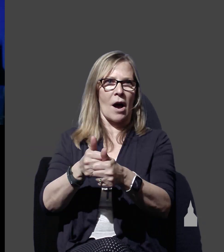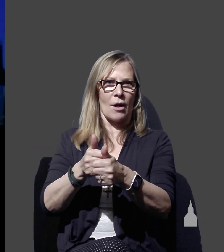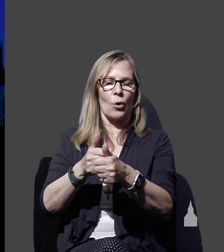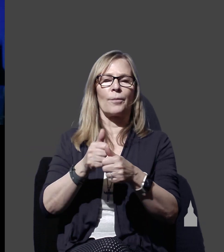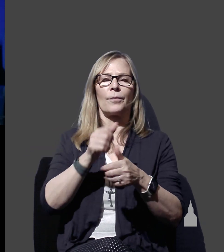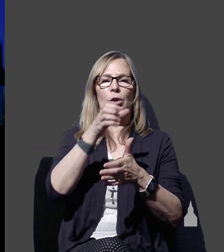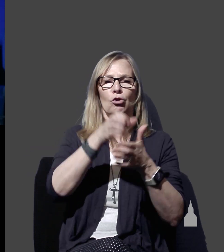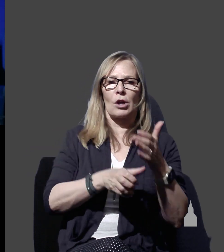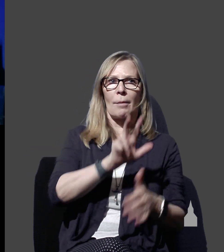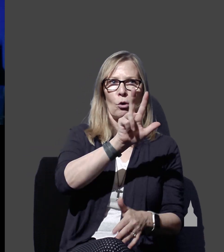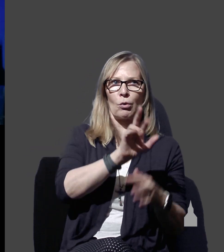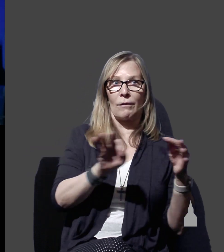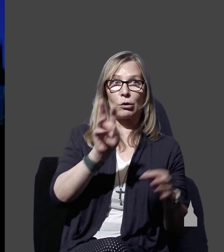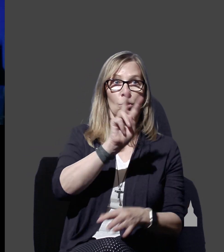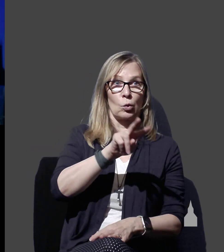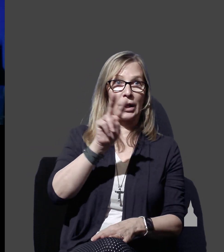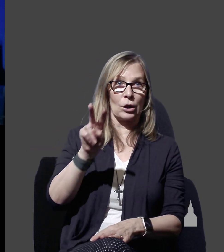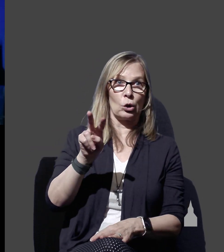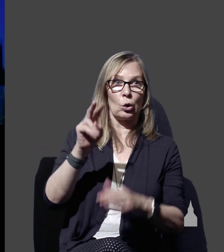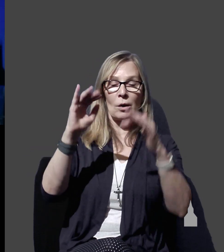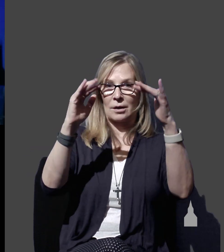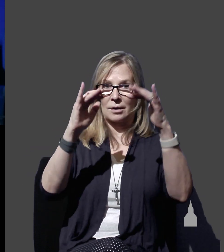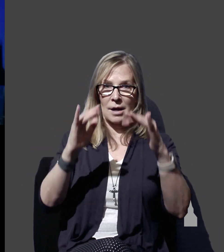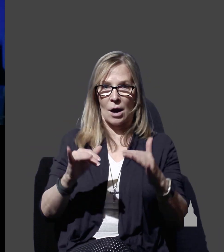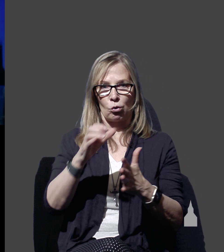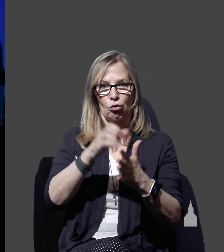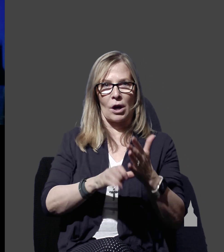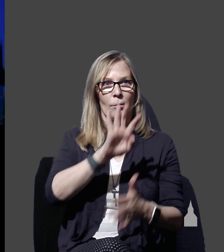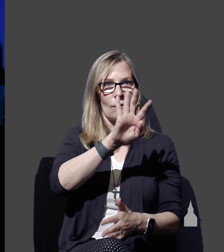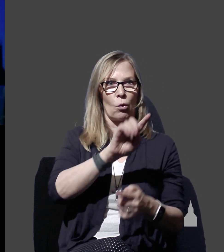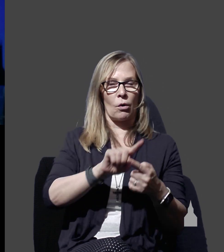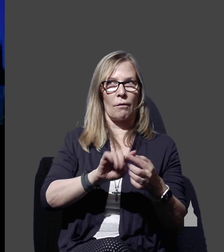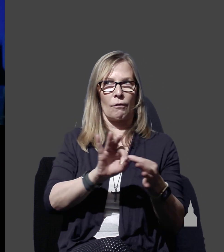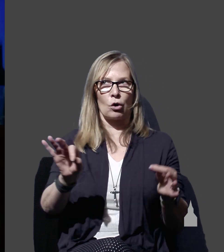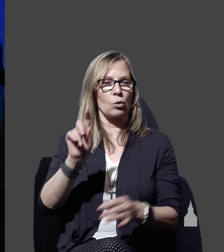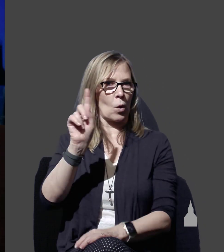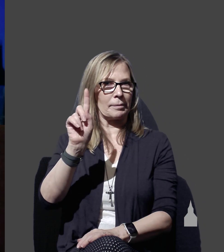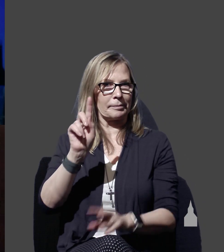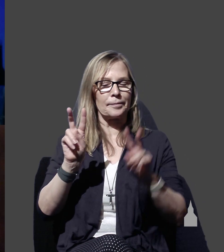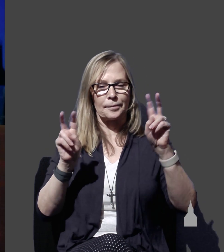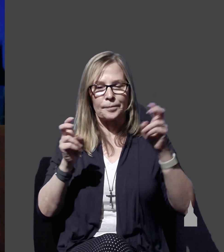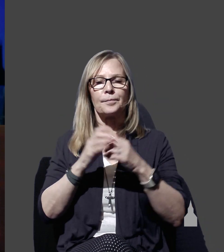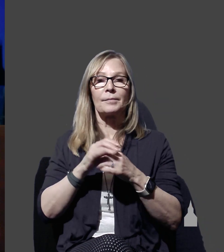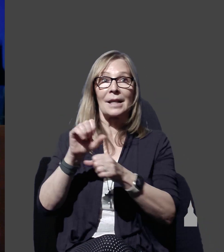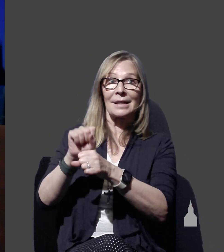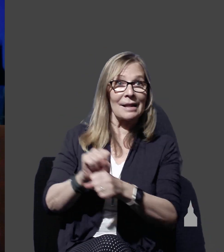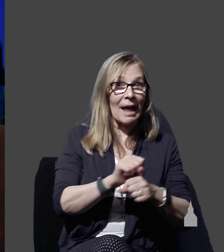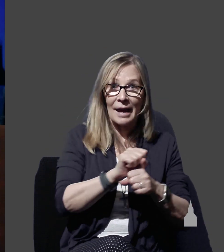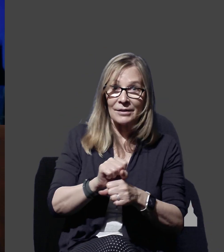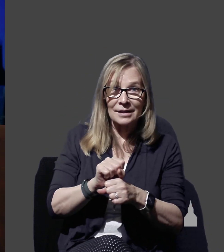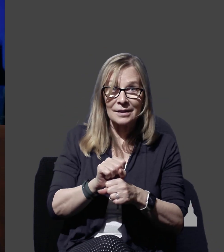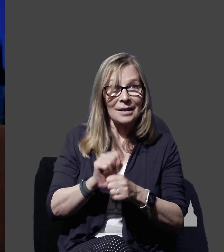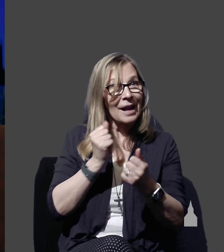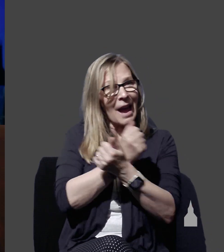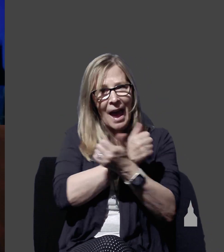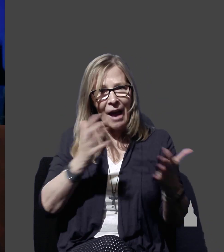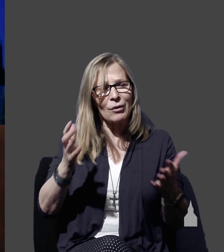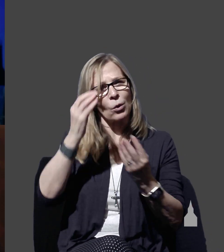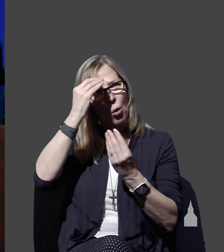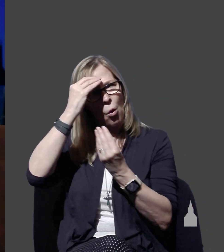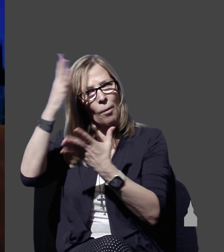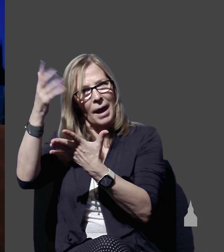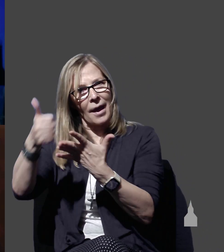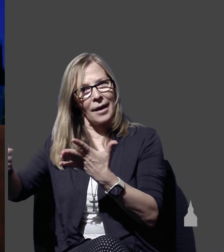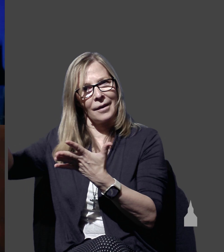from Colossians chapter 3, verse 22, down to chapter 4, verse 1. Slaves, in all things, obey those who are